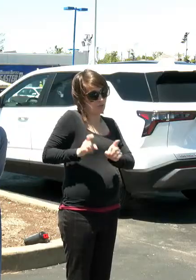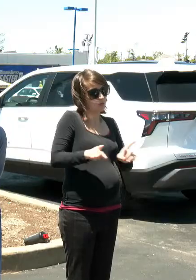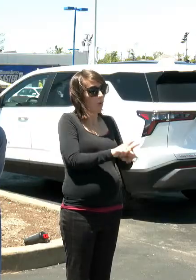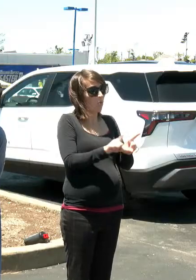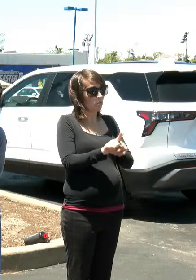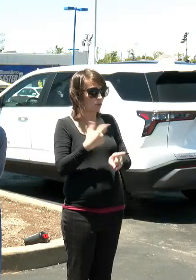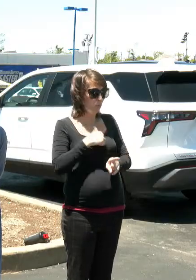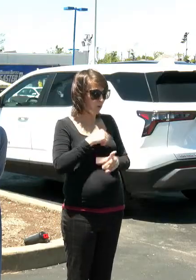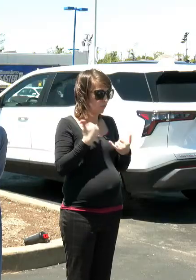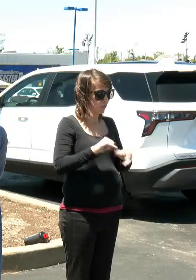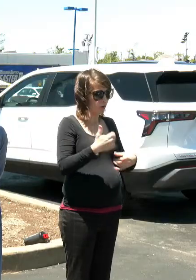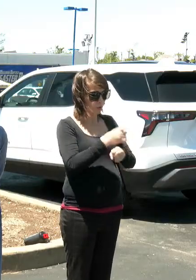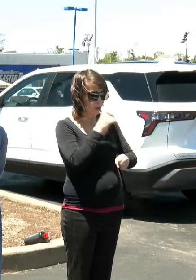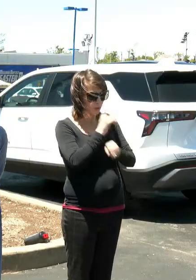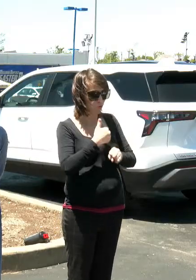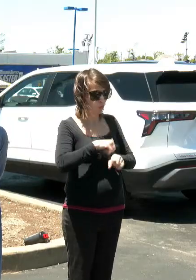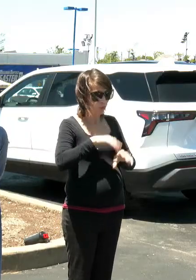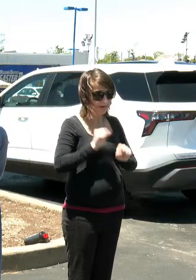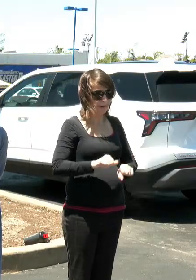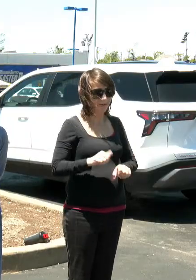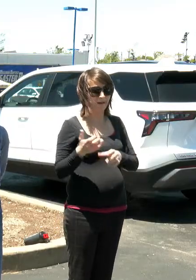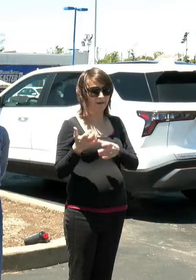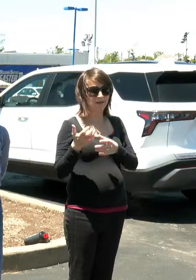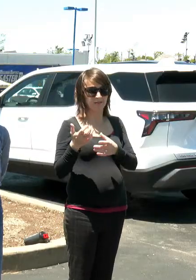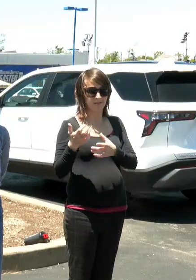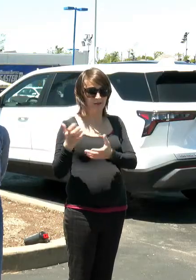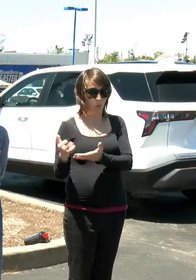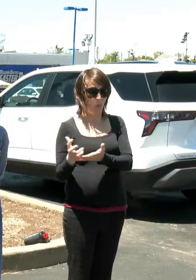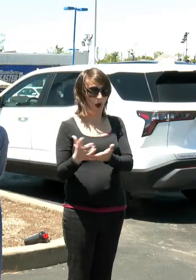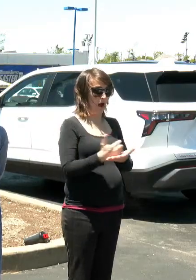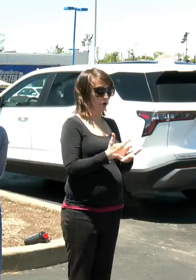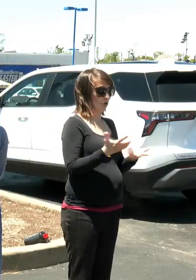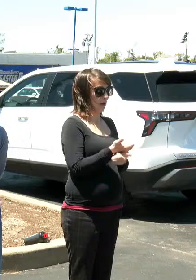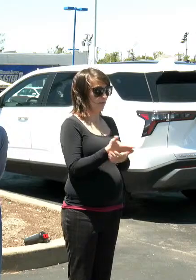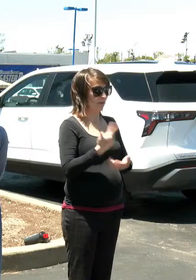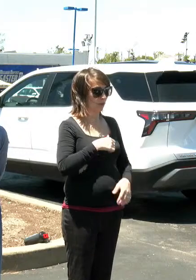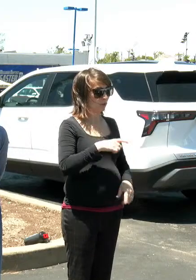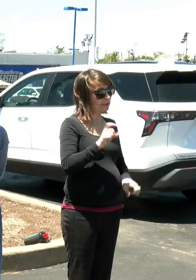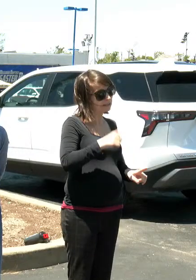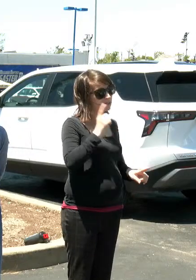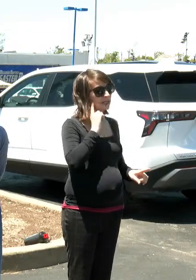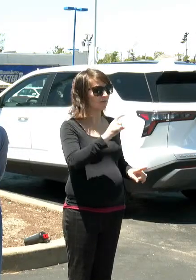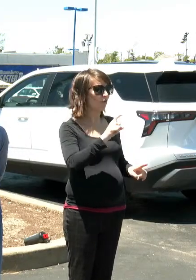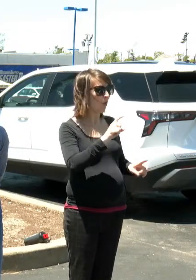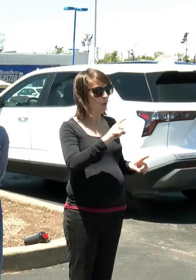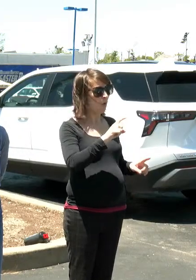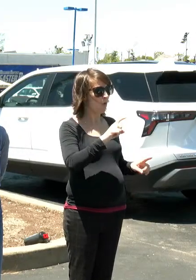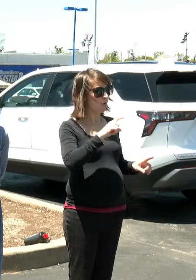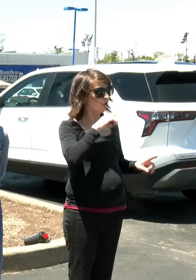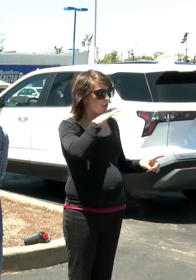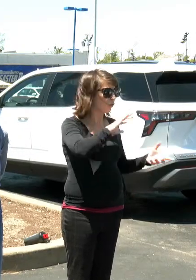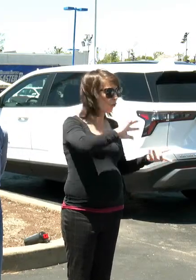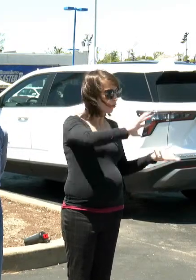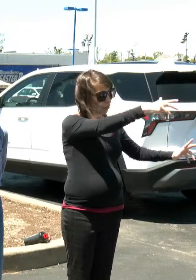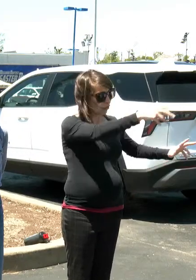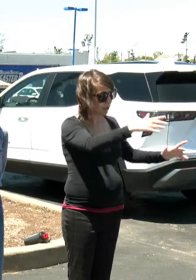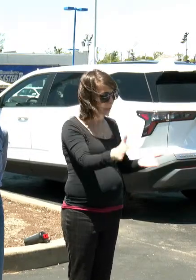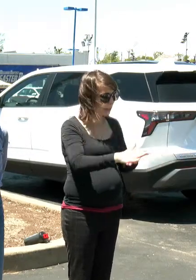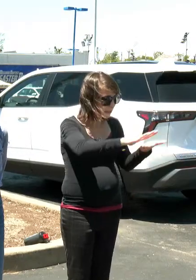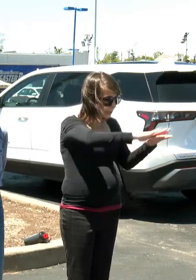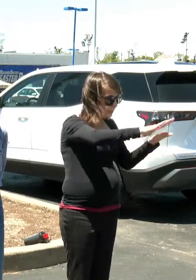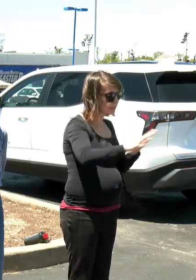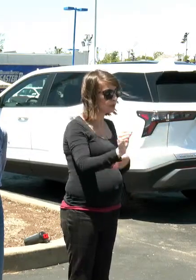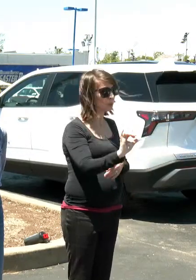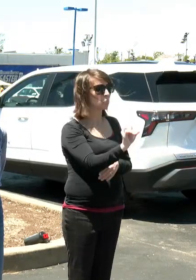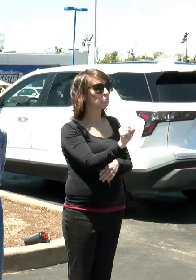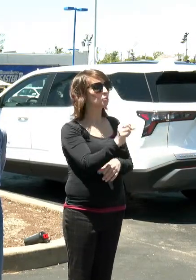process of making sure we can acquire the items that we need for debris clearing or whatever. And so we need to manage